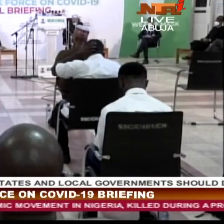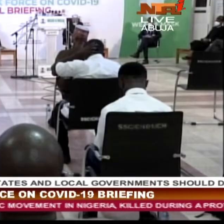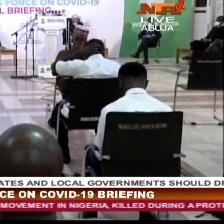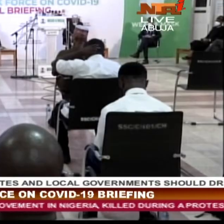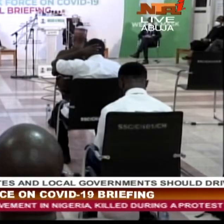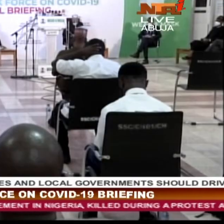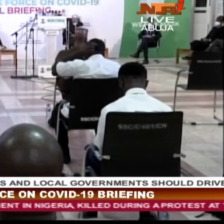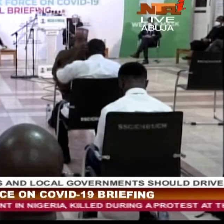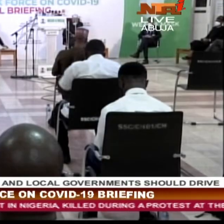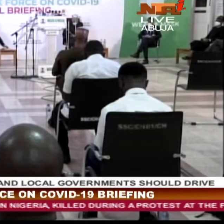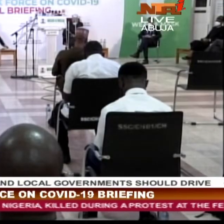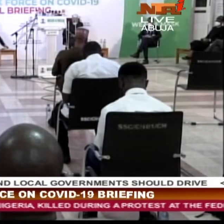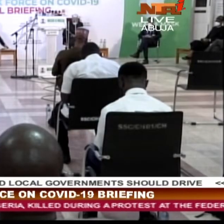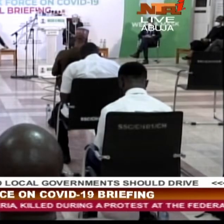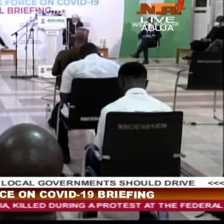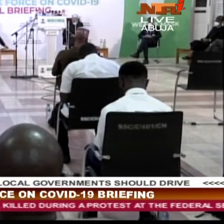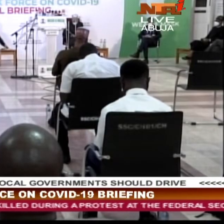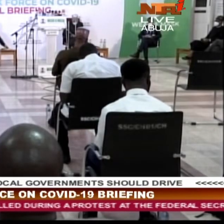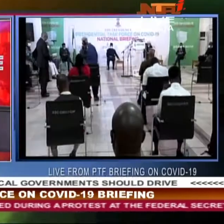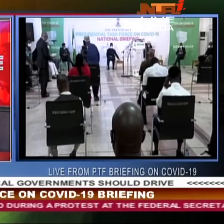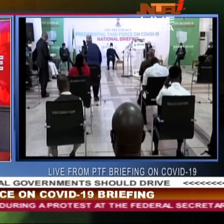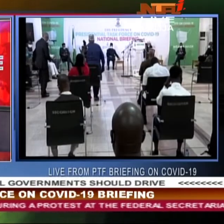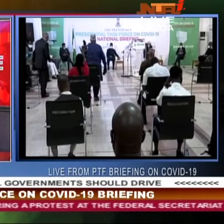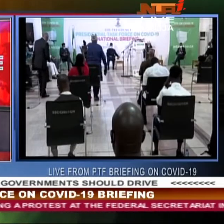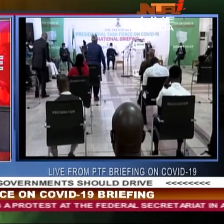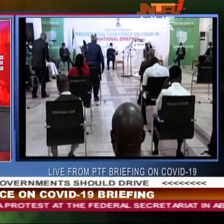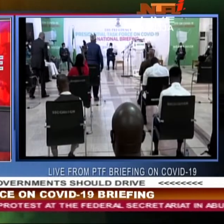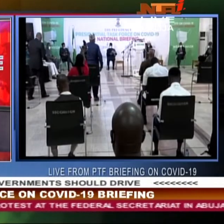on Thursday. Thank you.